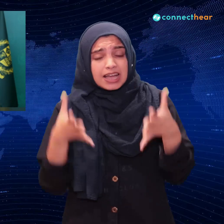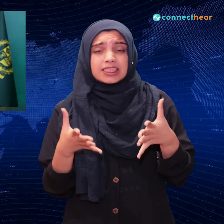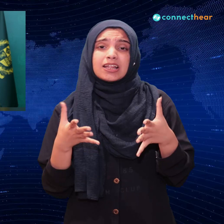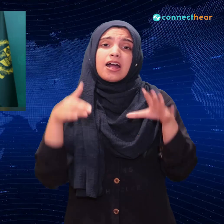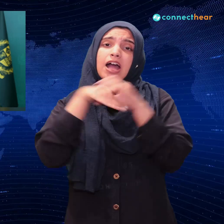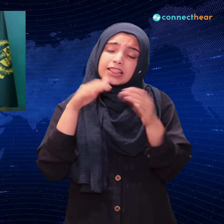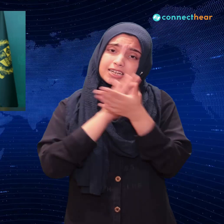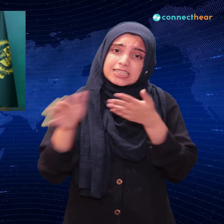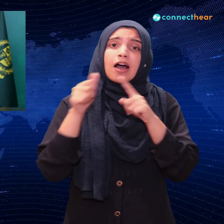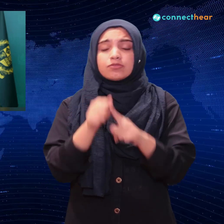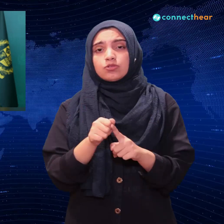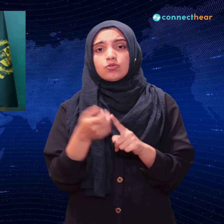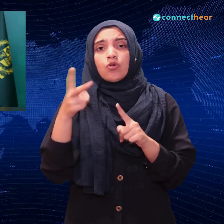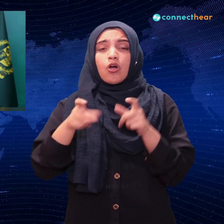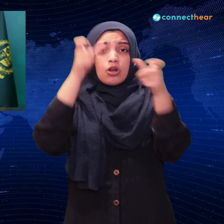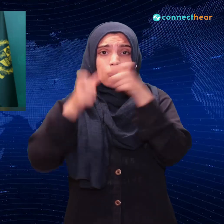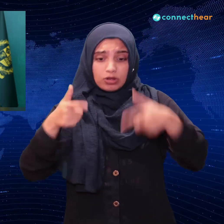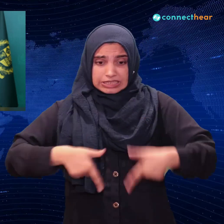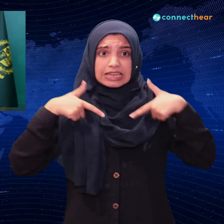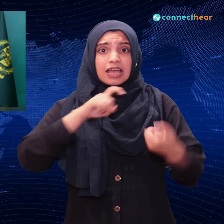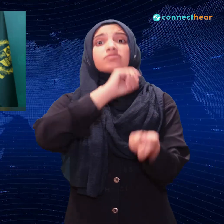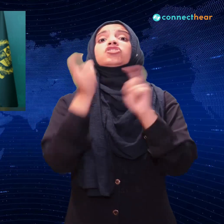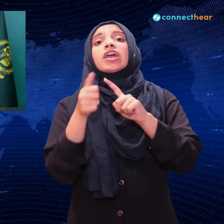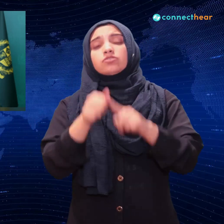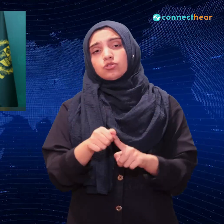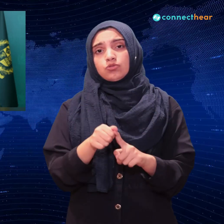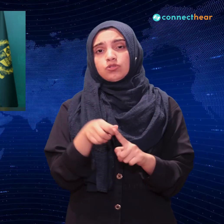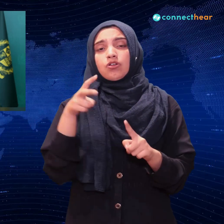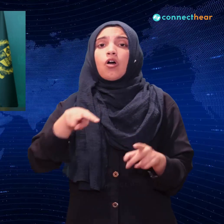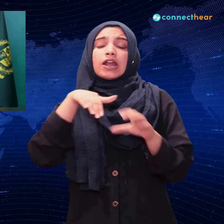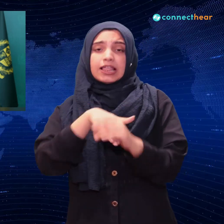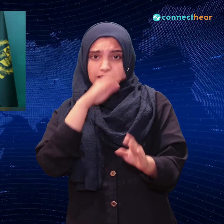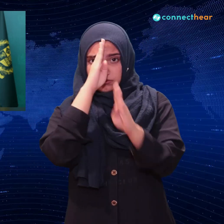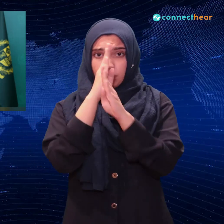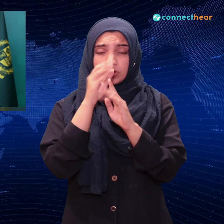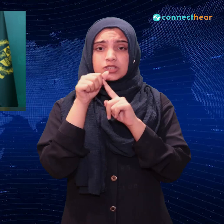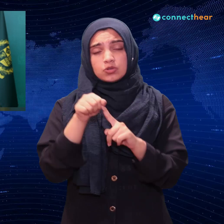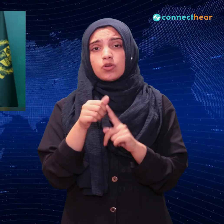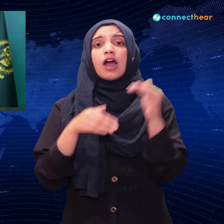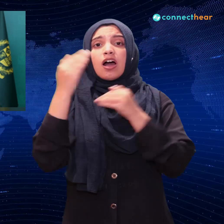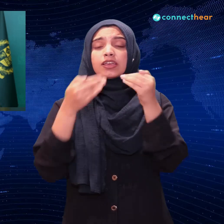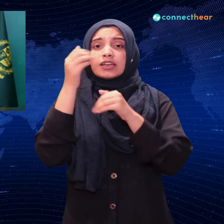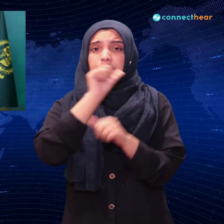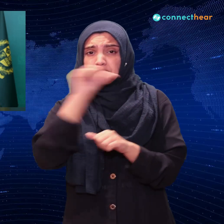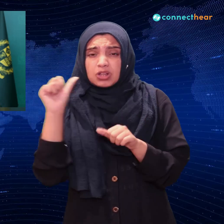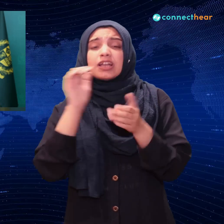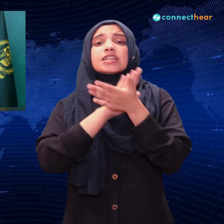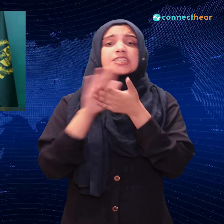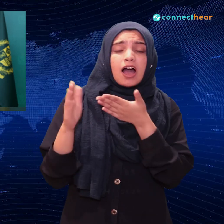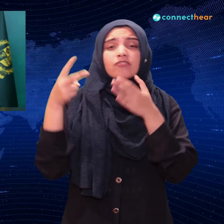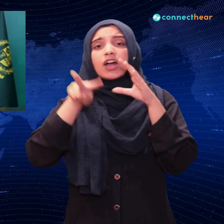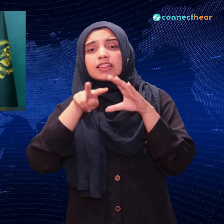morally repugnant situation, naming and shaming the haven destinations and developing a comprehensive